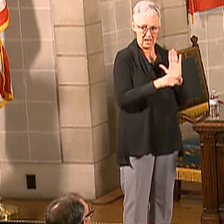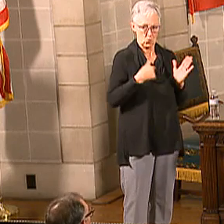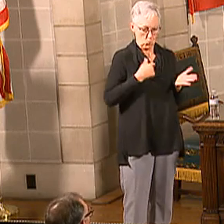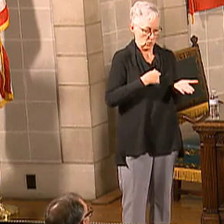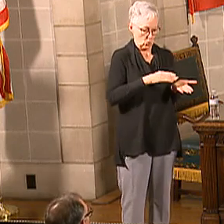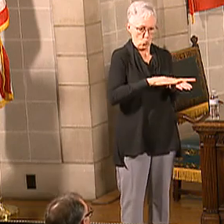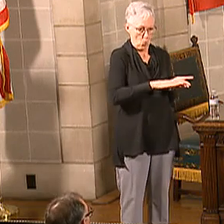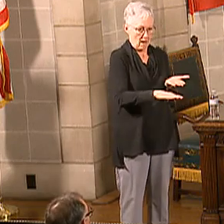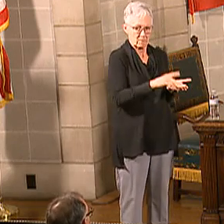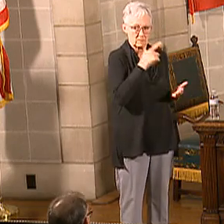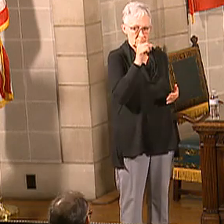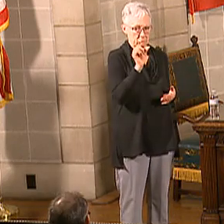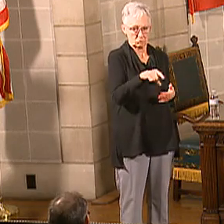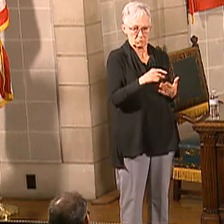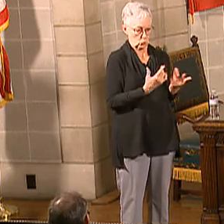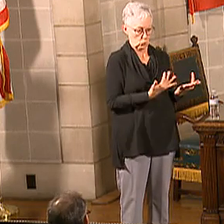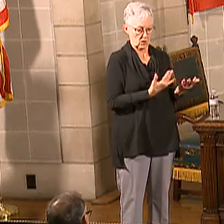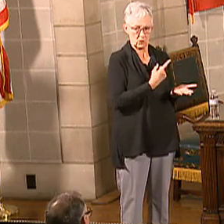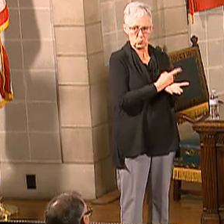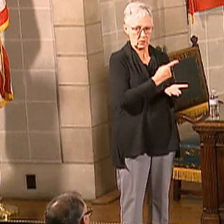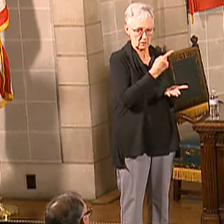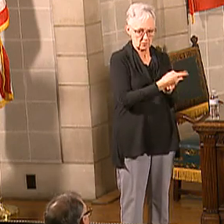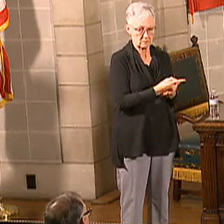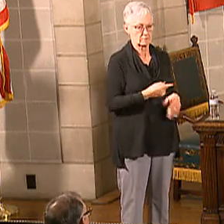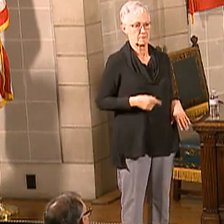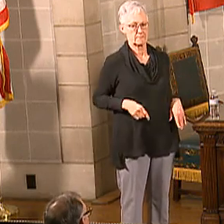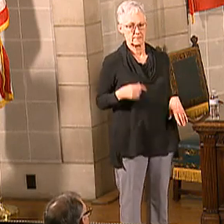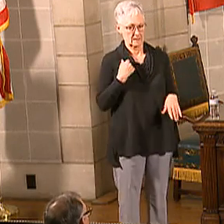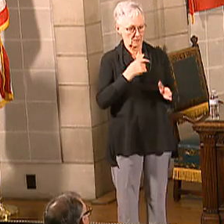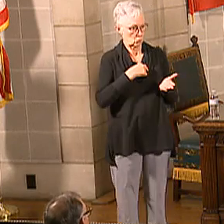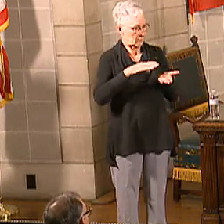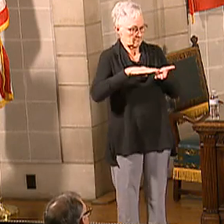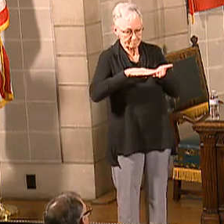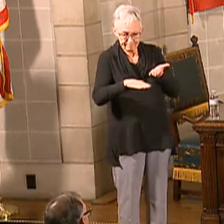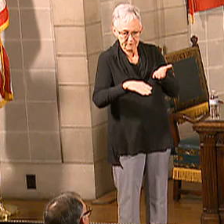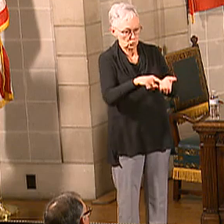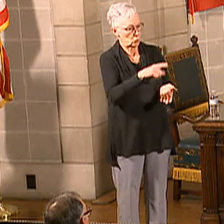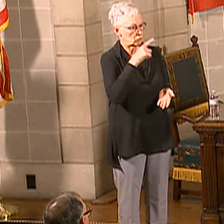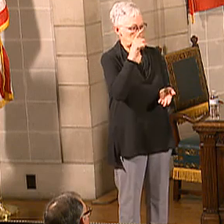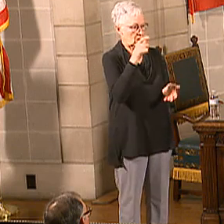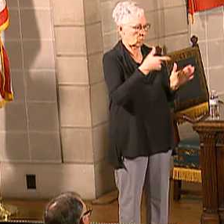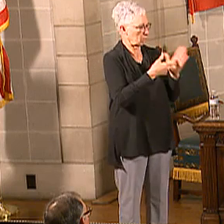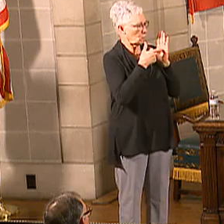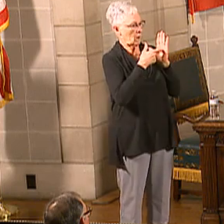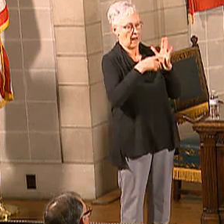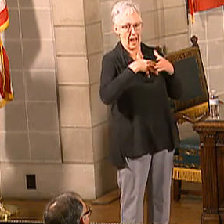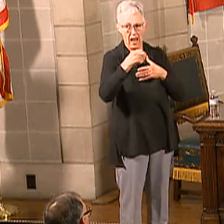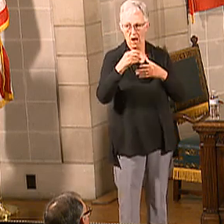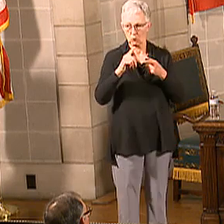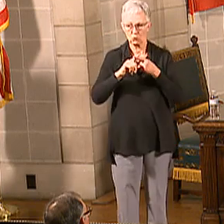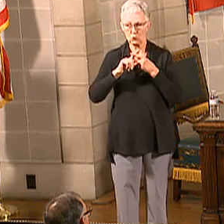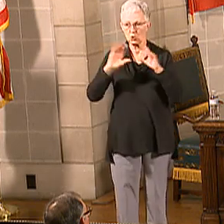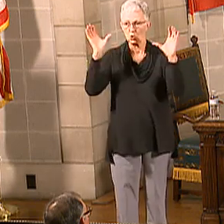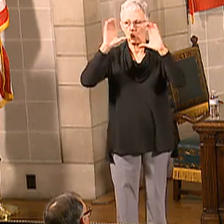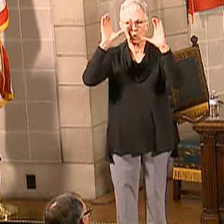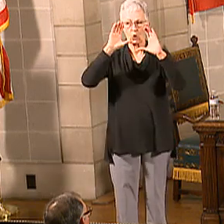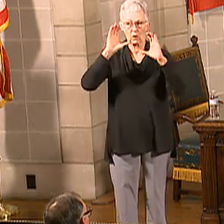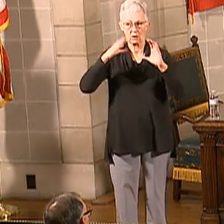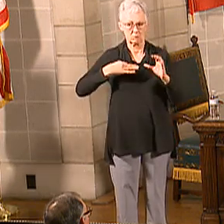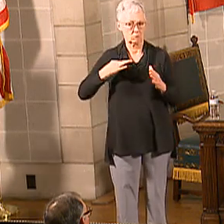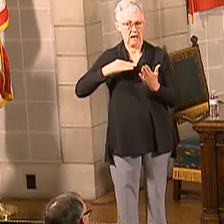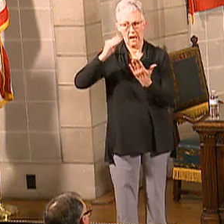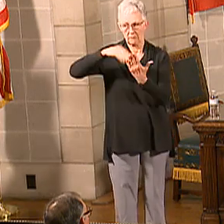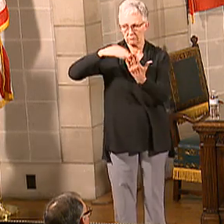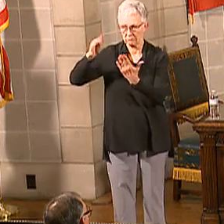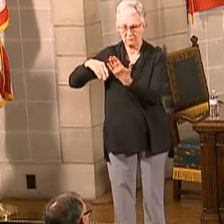period. We've waived the need to be looking for work or be able to take that job. We've waived the